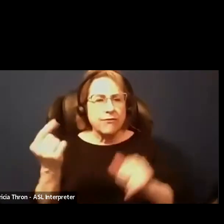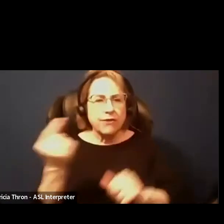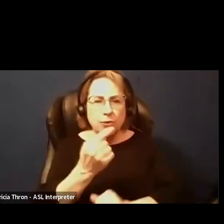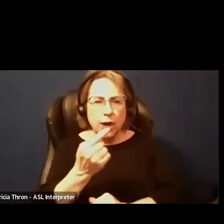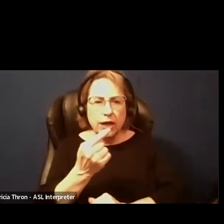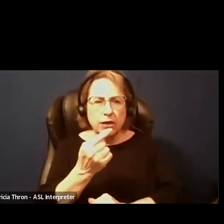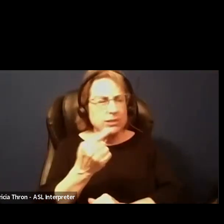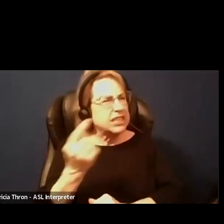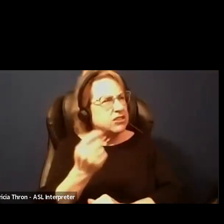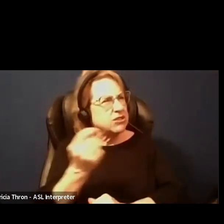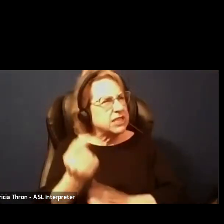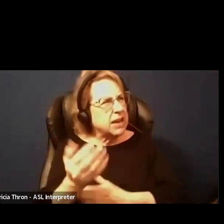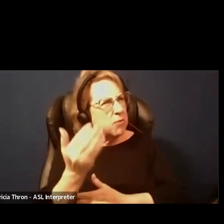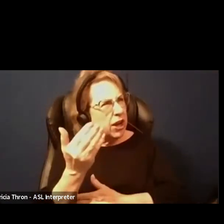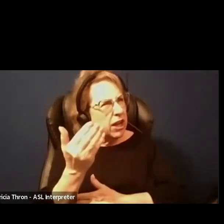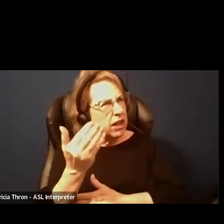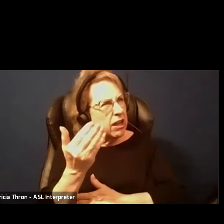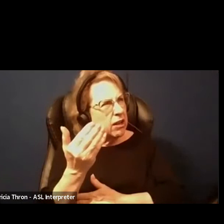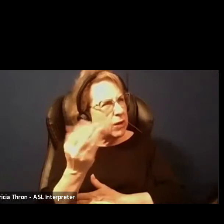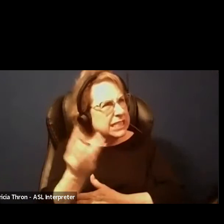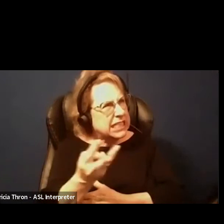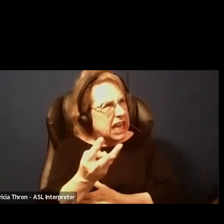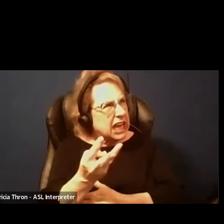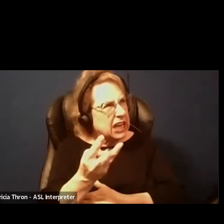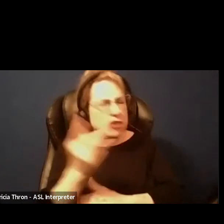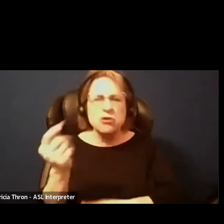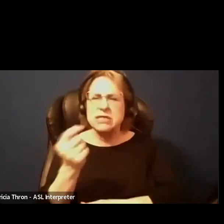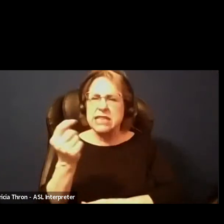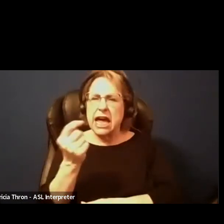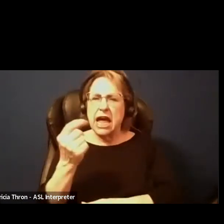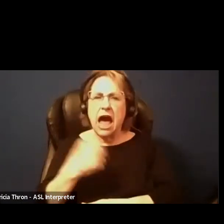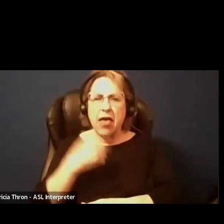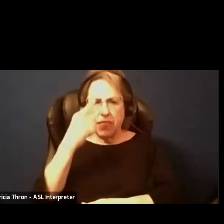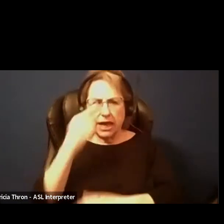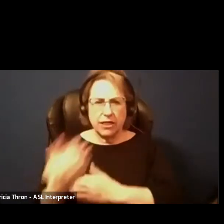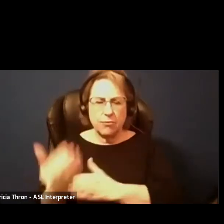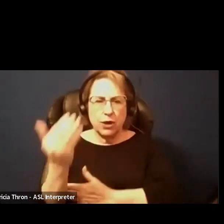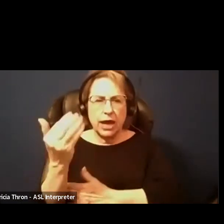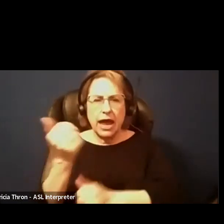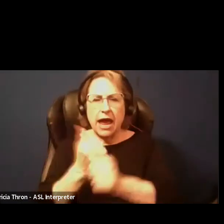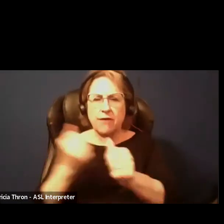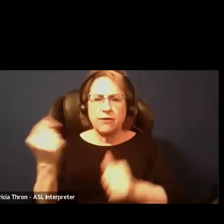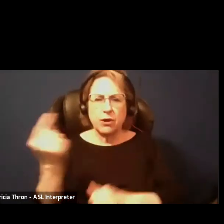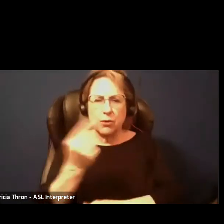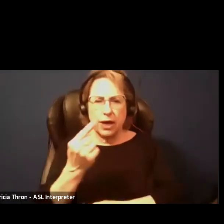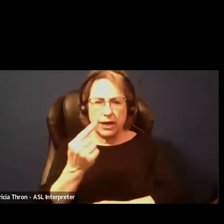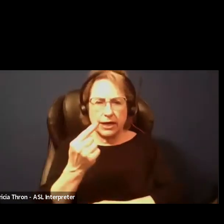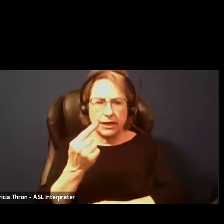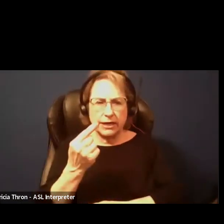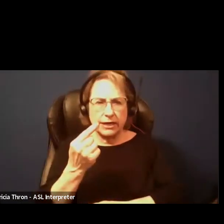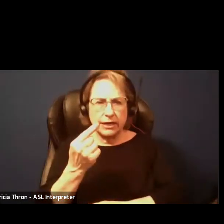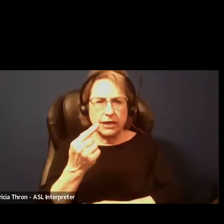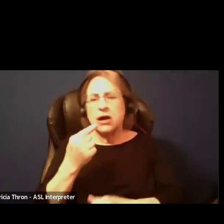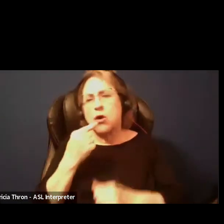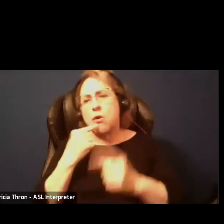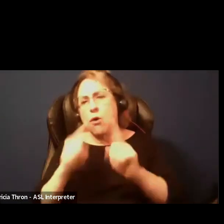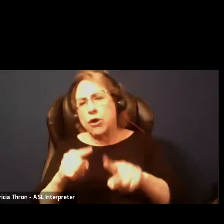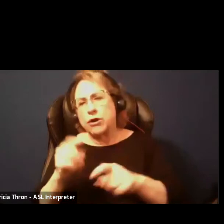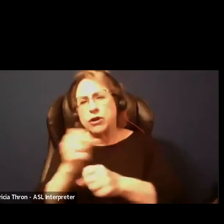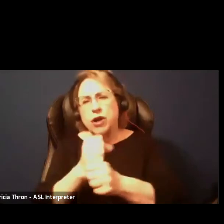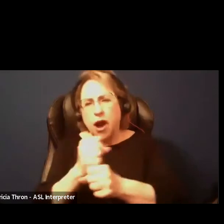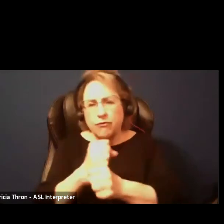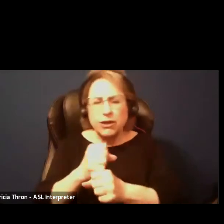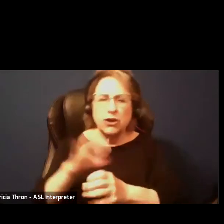was it Tuesday morning? Yeah, Wednesday. Wednesday? Wednesday. Tuesday, I think Tuesday morning. Tuesday. Everybody at my table either ordered coffee or tea.